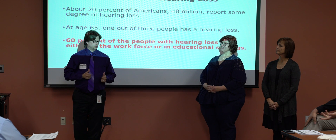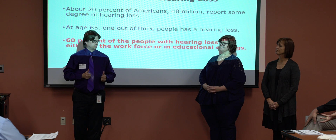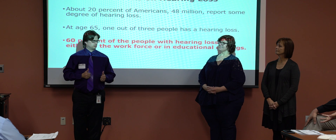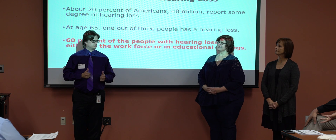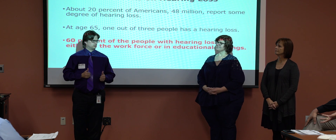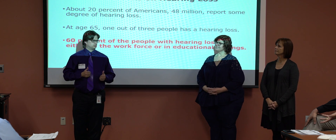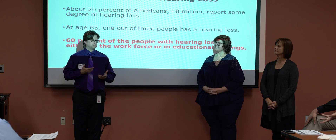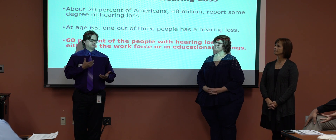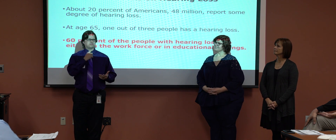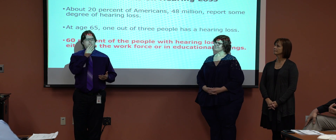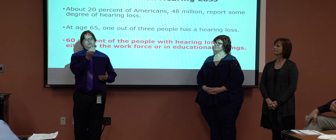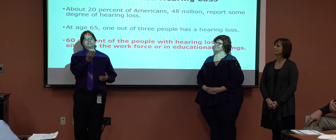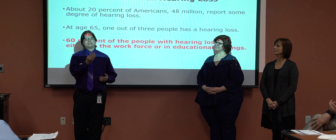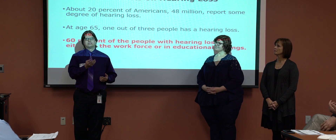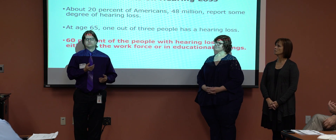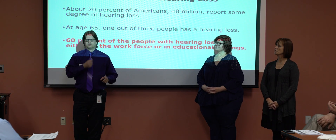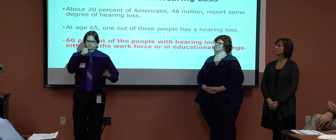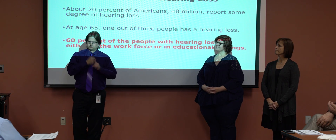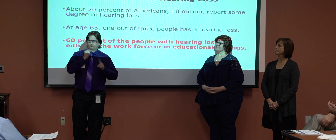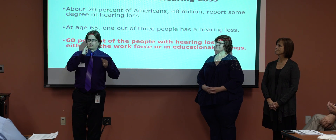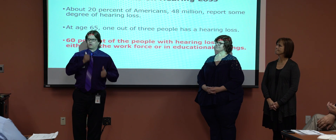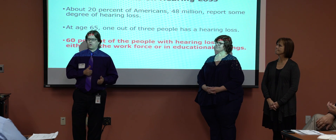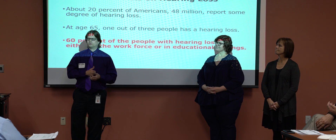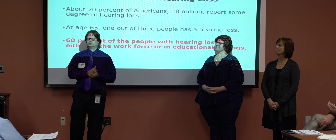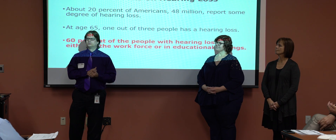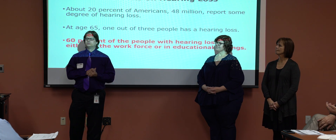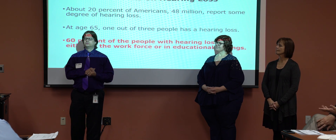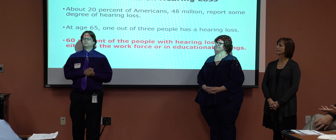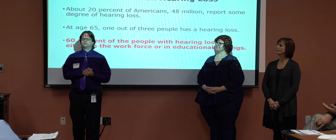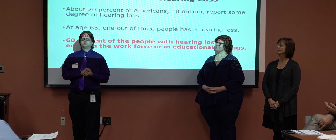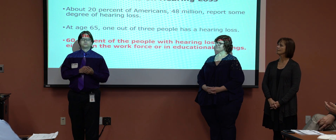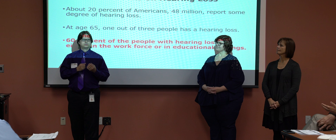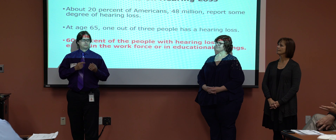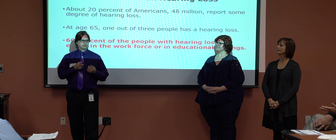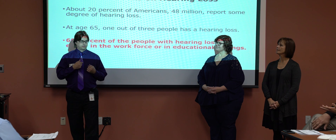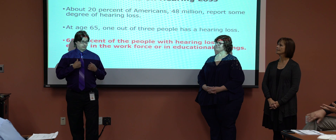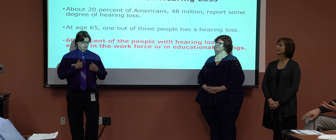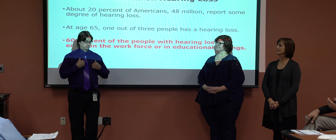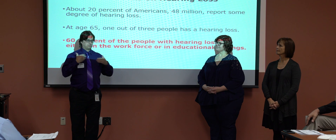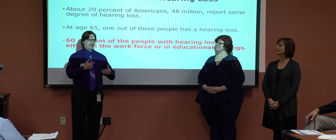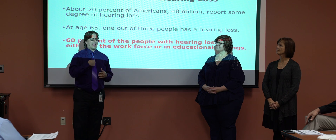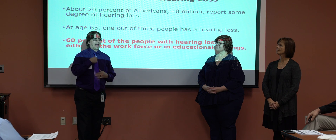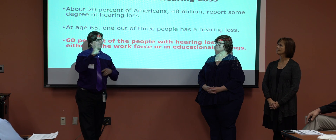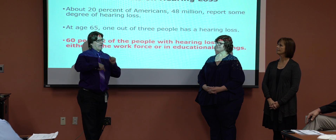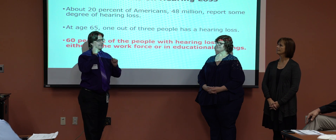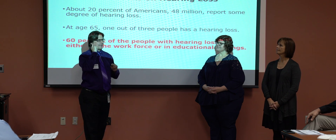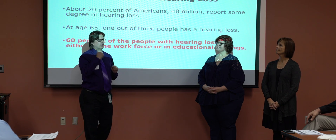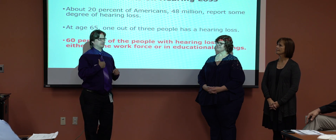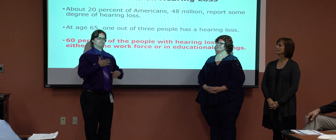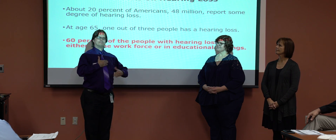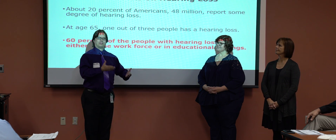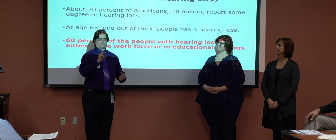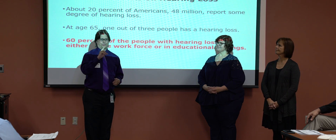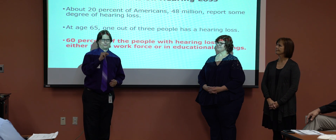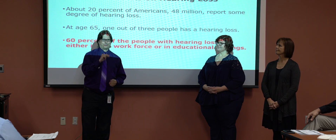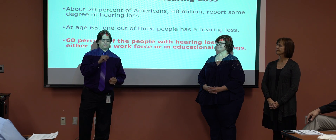it's someone who's late deafened, or they're losing their hearing later in life. Let's say, you know, at age 14, let's say they start to lose their